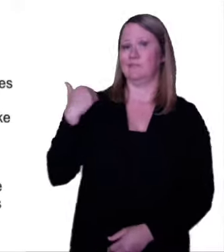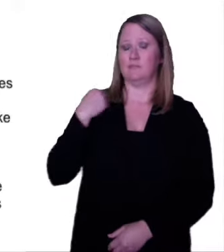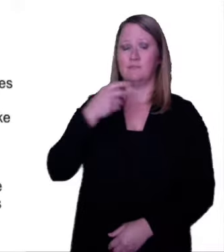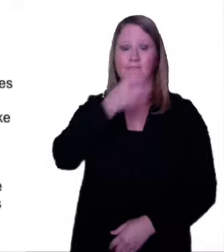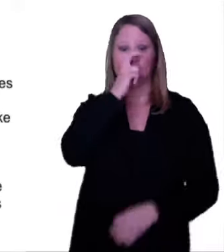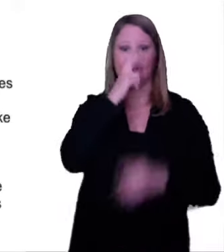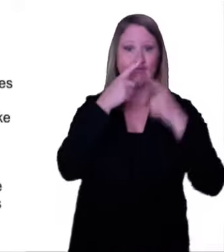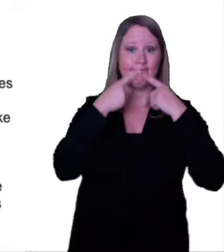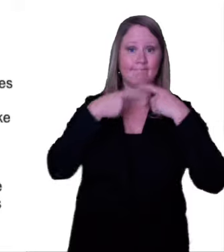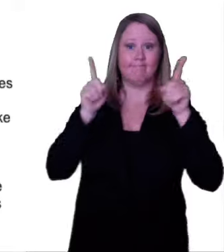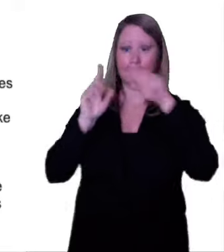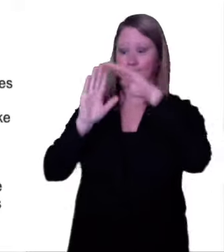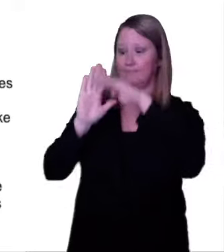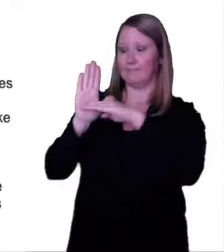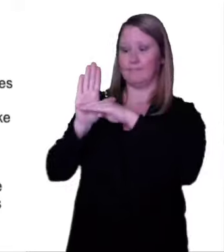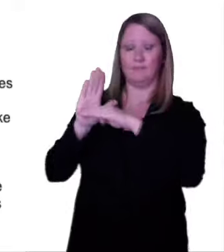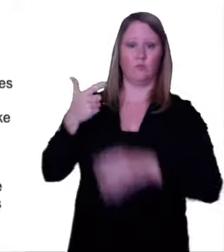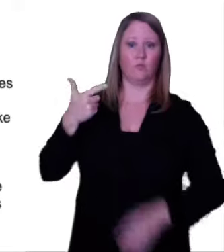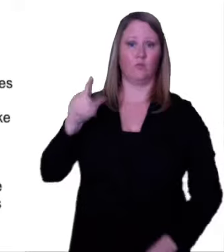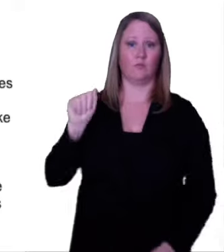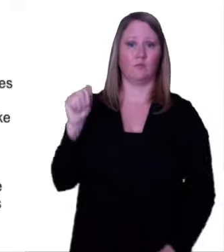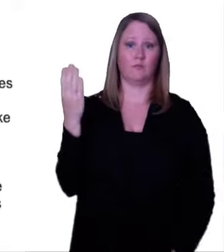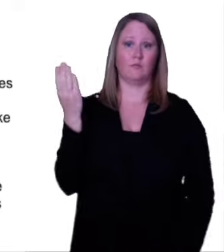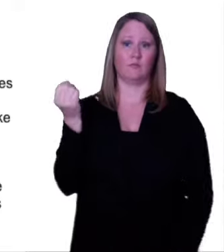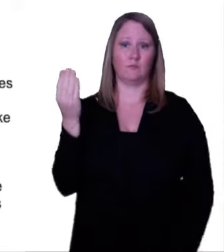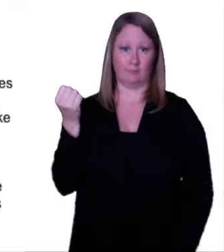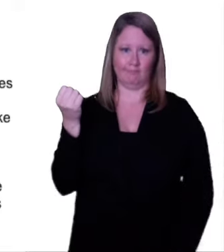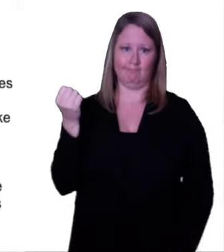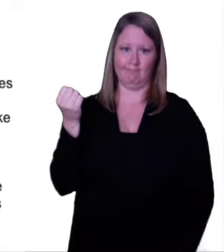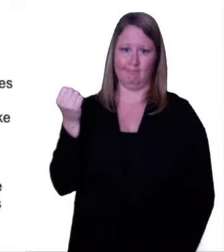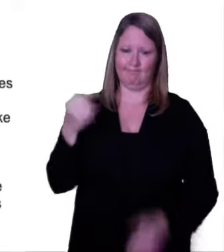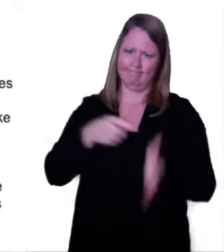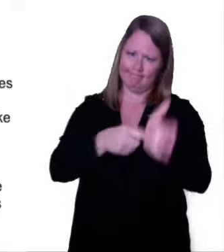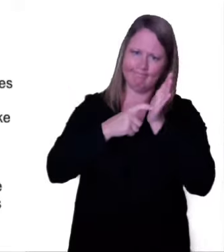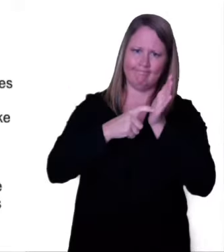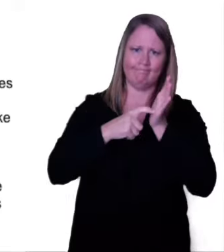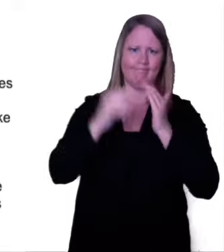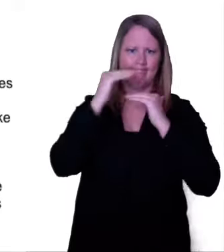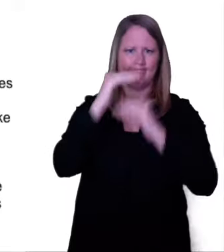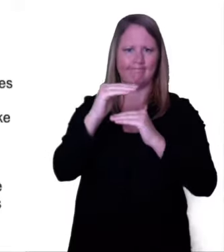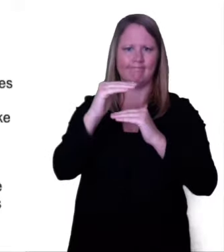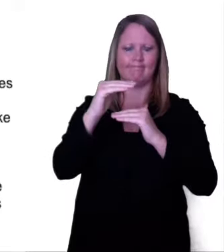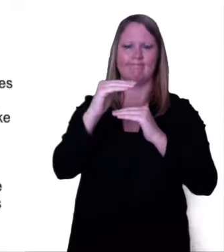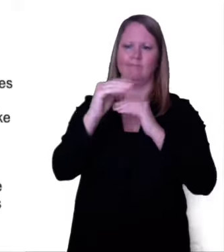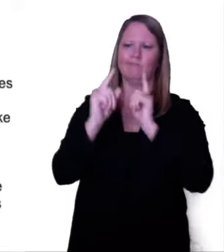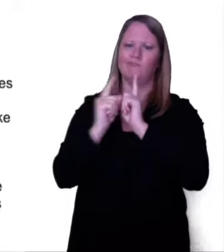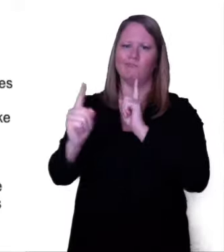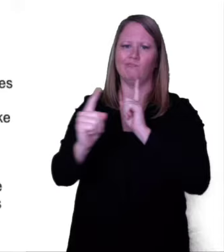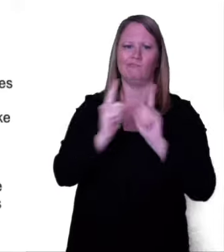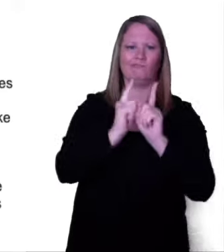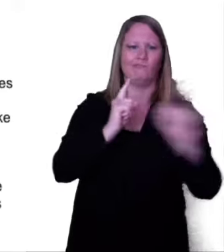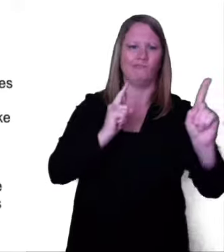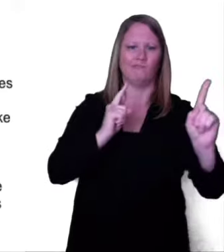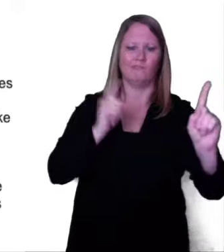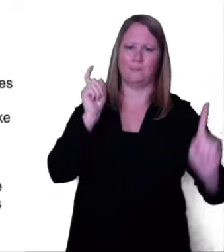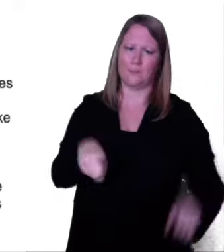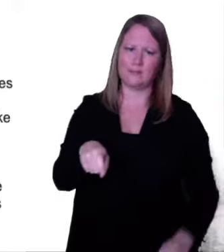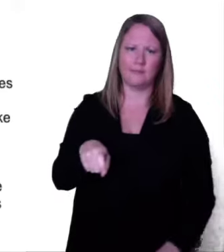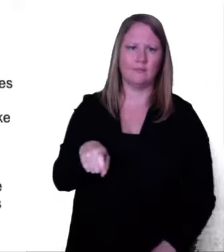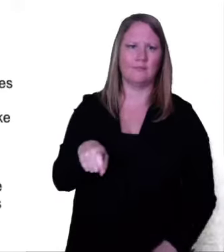whereas, although many lives have been saved because of social distancing restrictions,